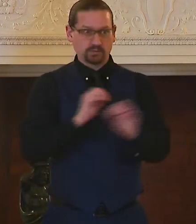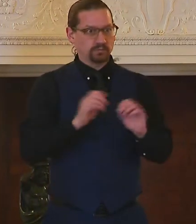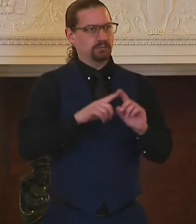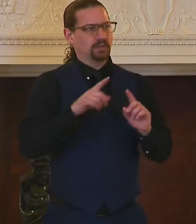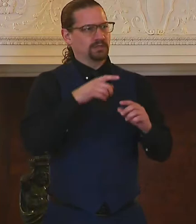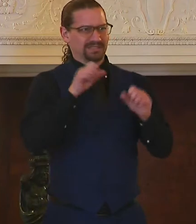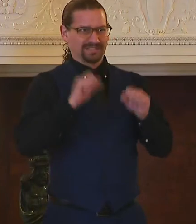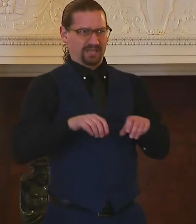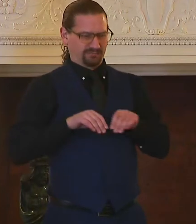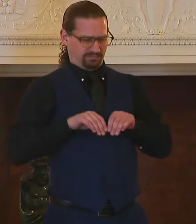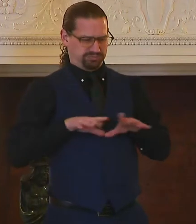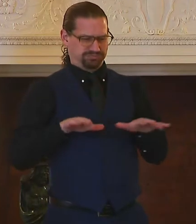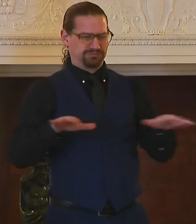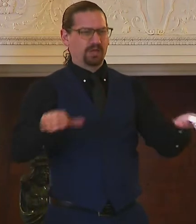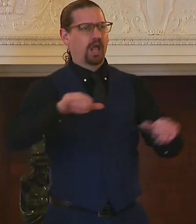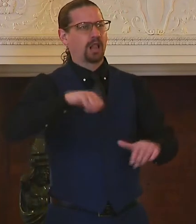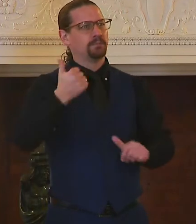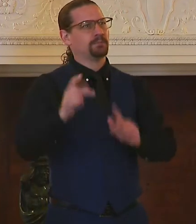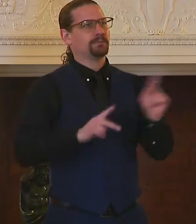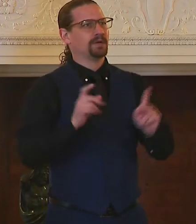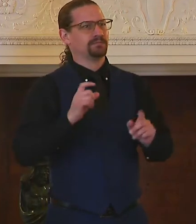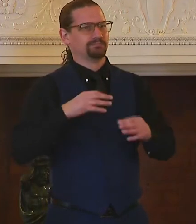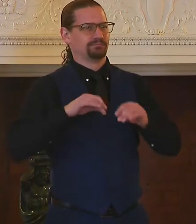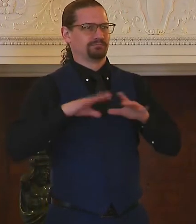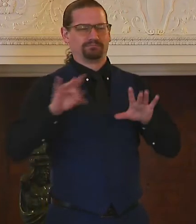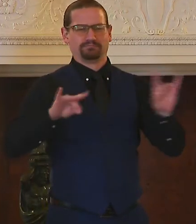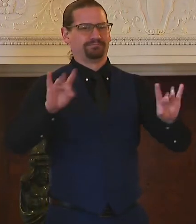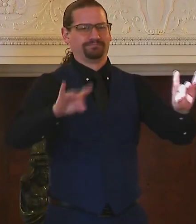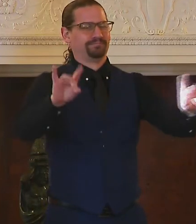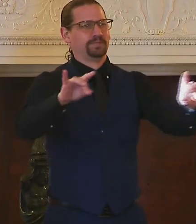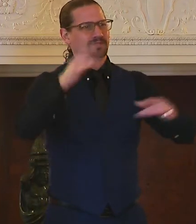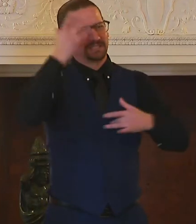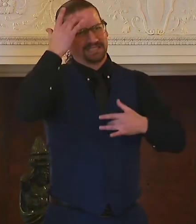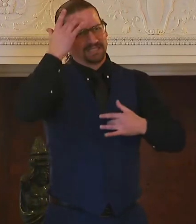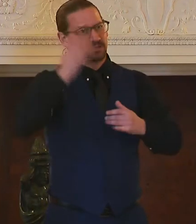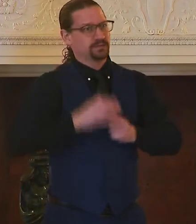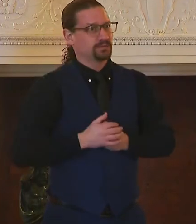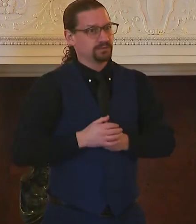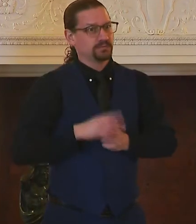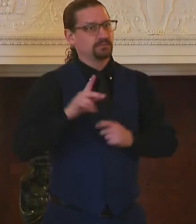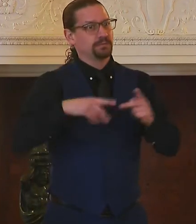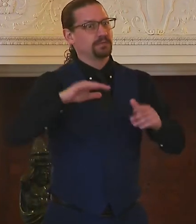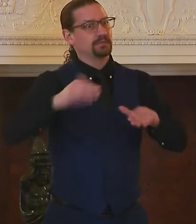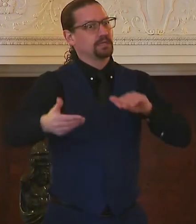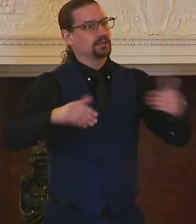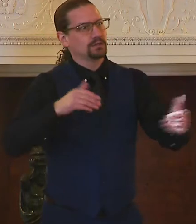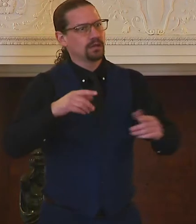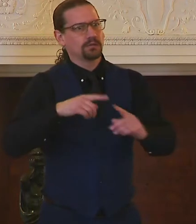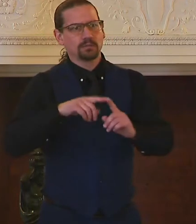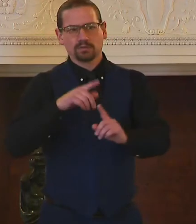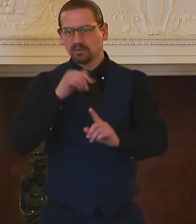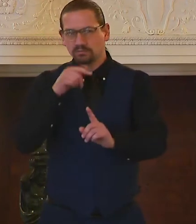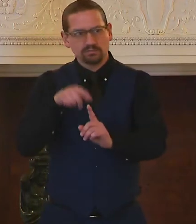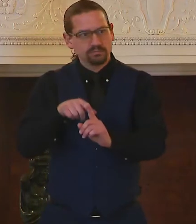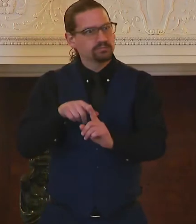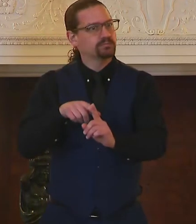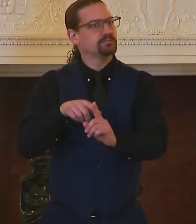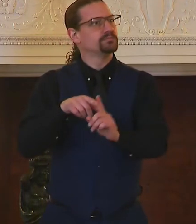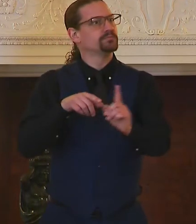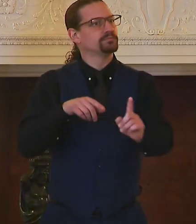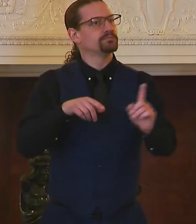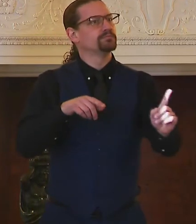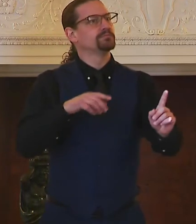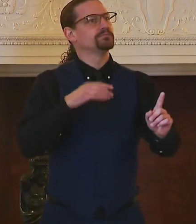their vaccine status. And think about how you can make a difference by getting the vaccine. That could